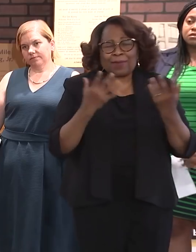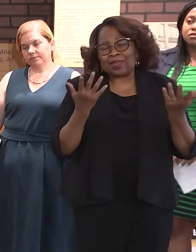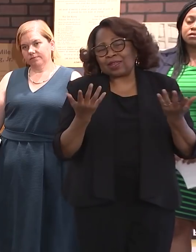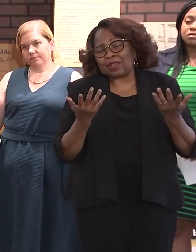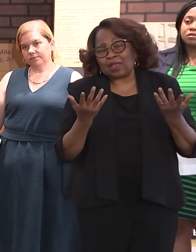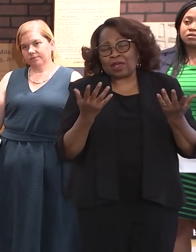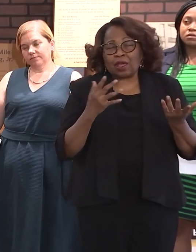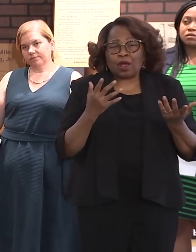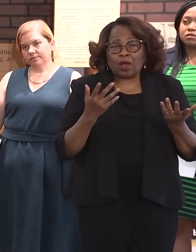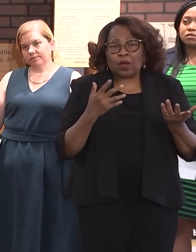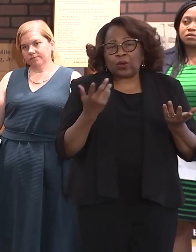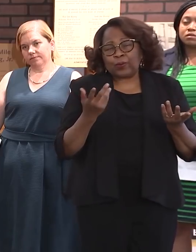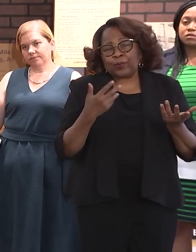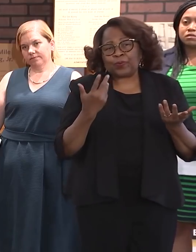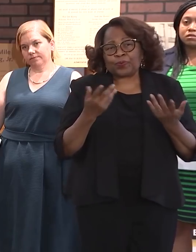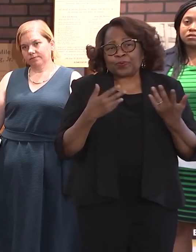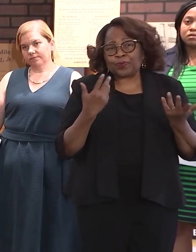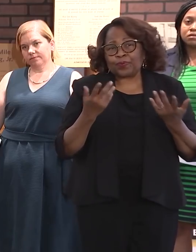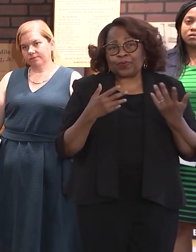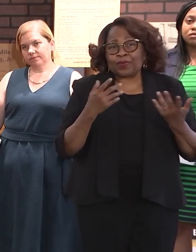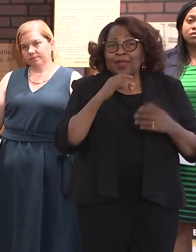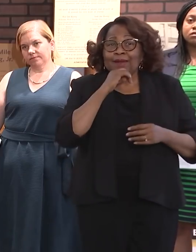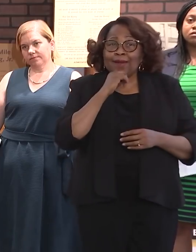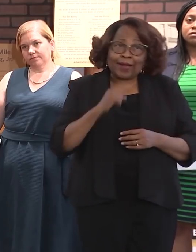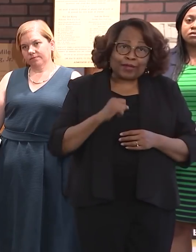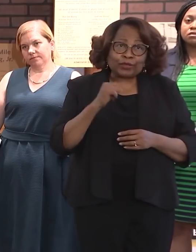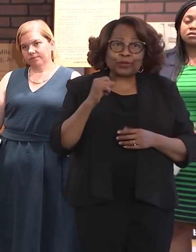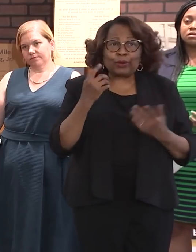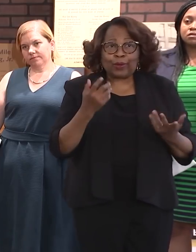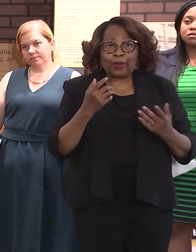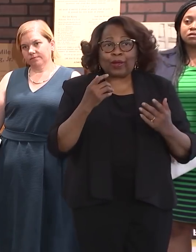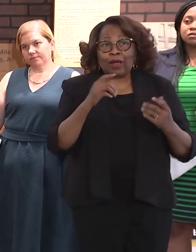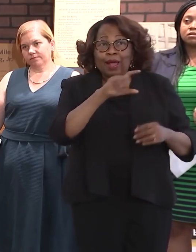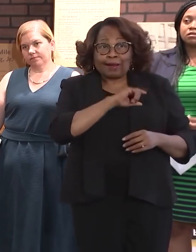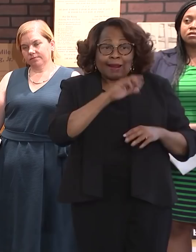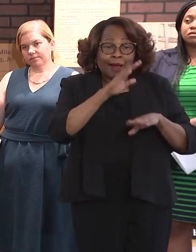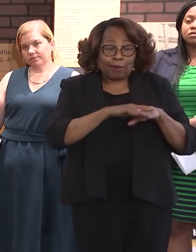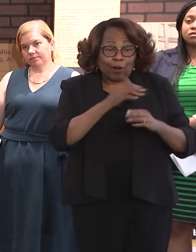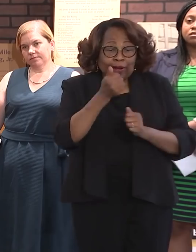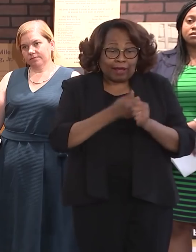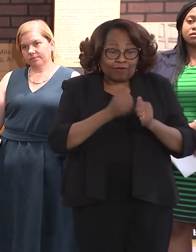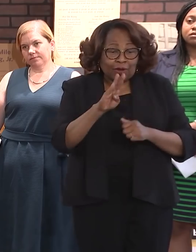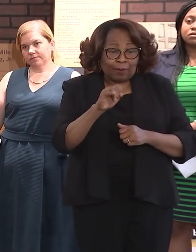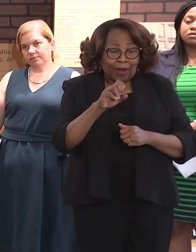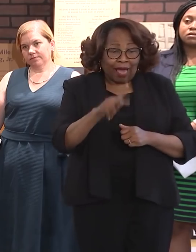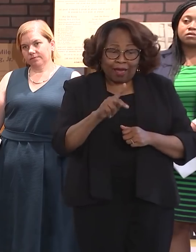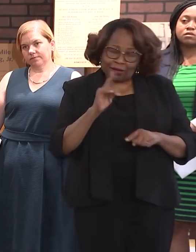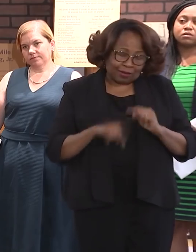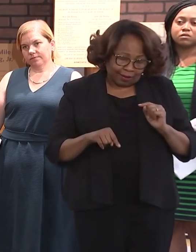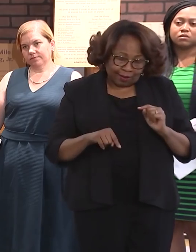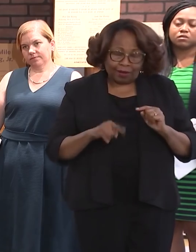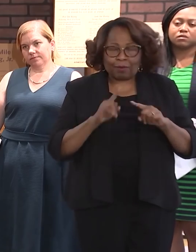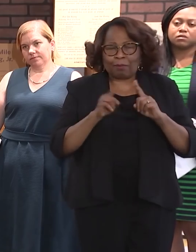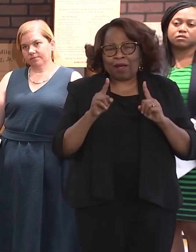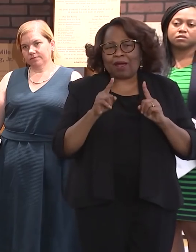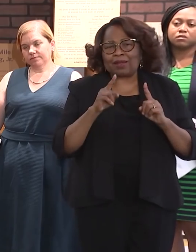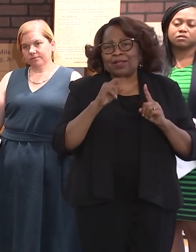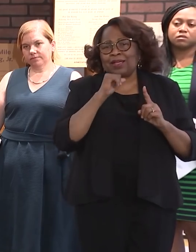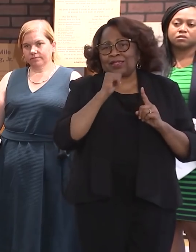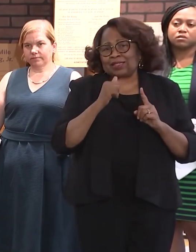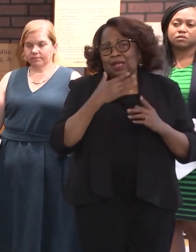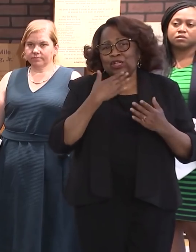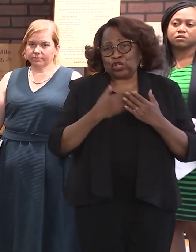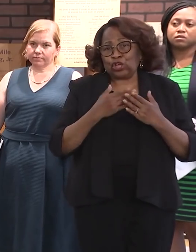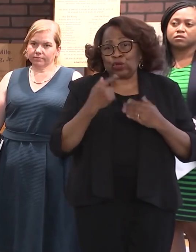this, it's the age-old question. You can't have a cop on every block, but it certainly doesn't bode well when you hear